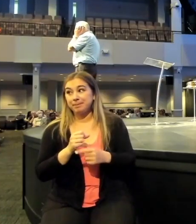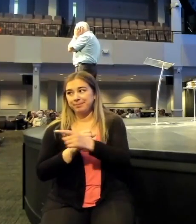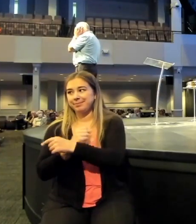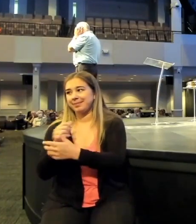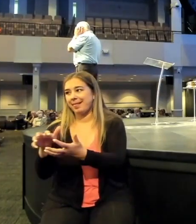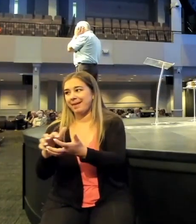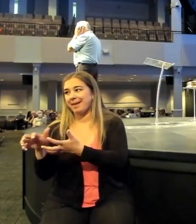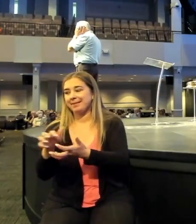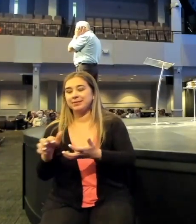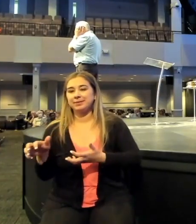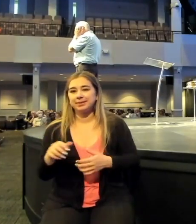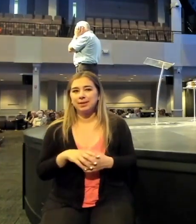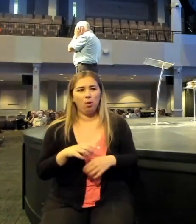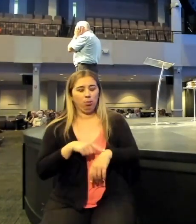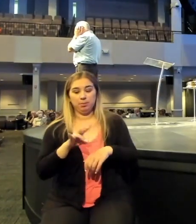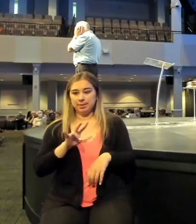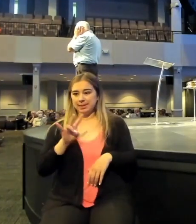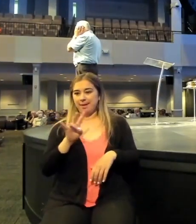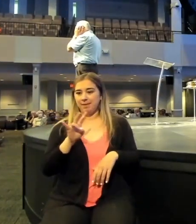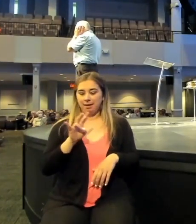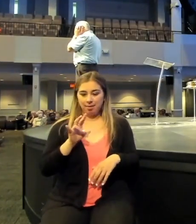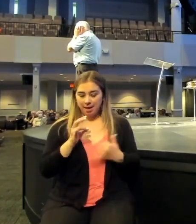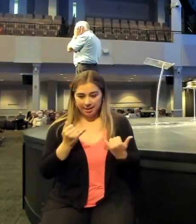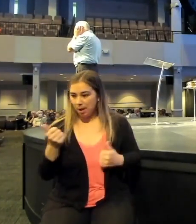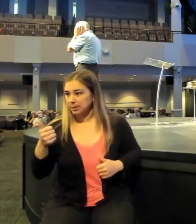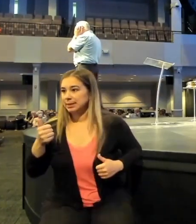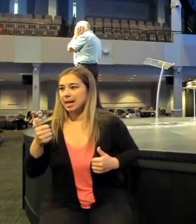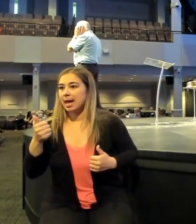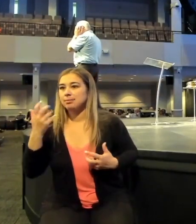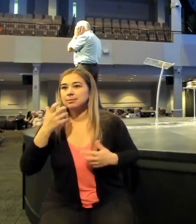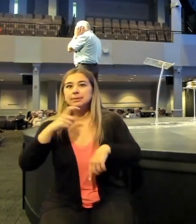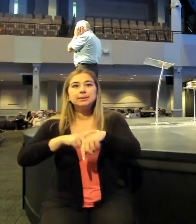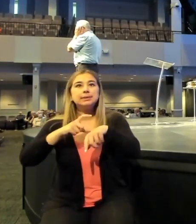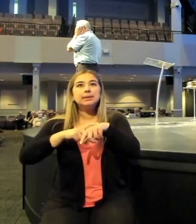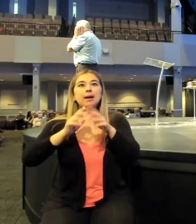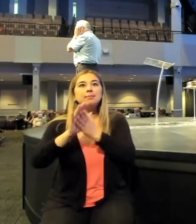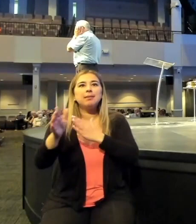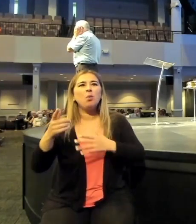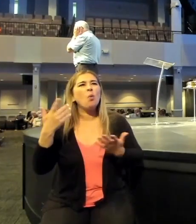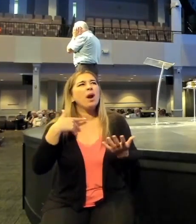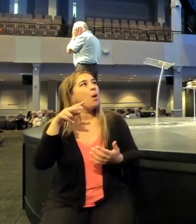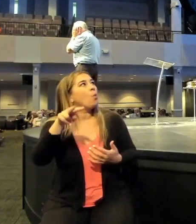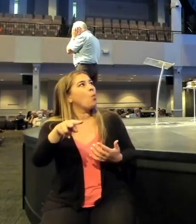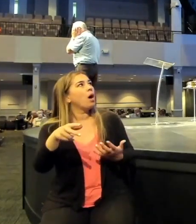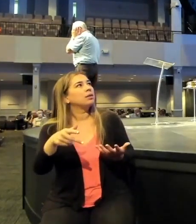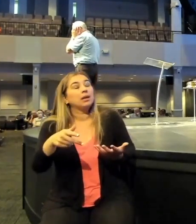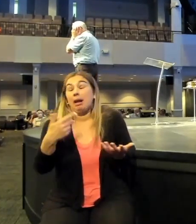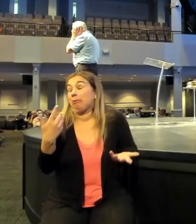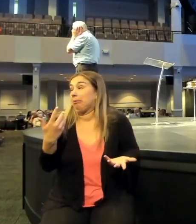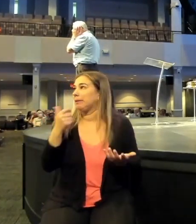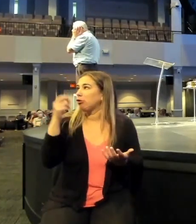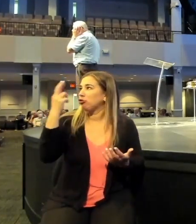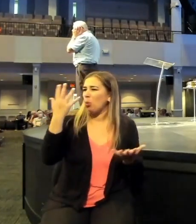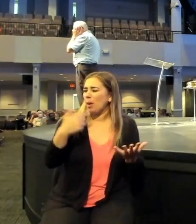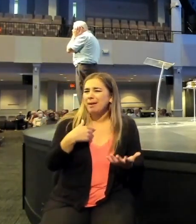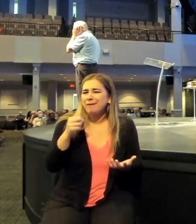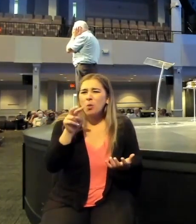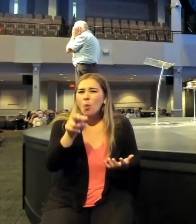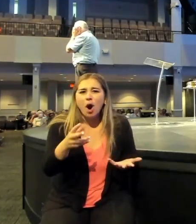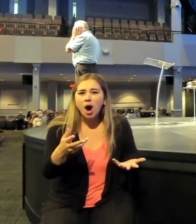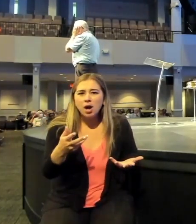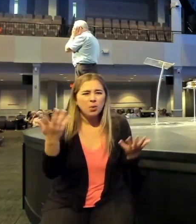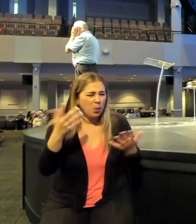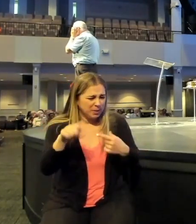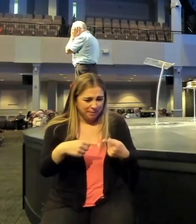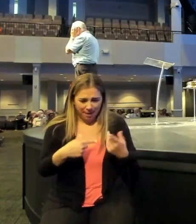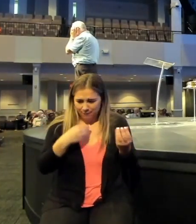Wow, it was 7 o'clock when I sat down. It's 10 o'clock now? What did I watch? I don't even know what I watched, okay? What